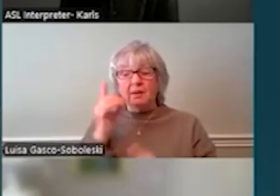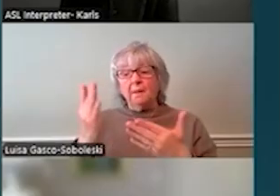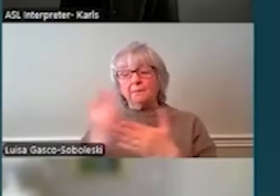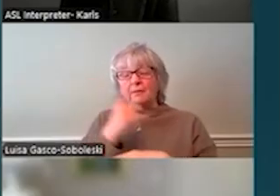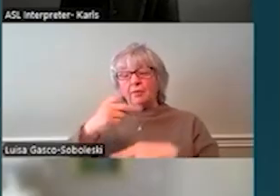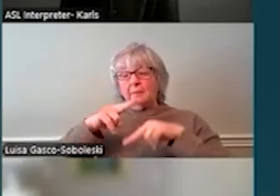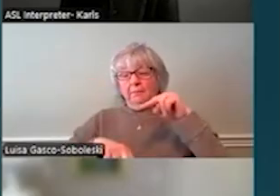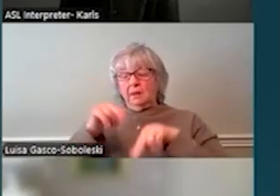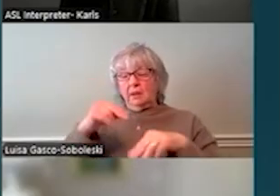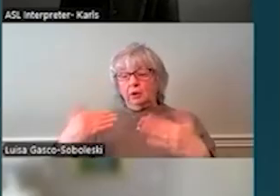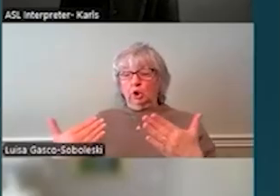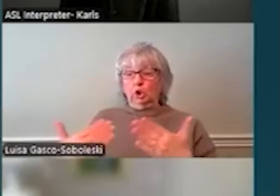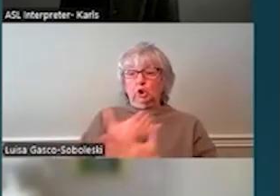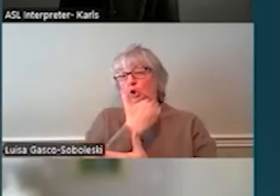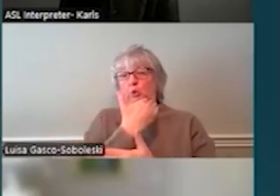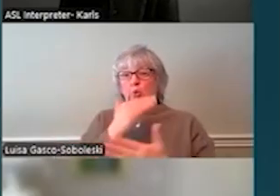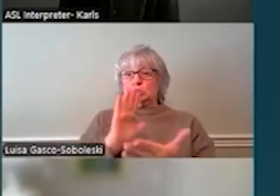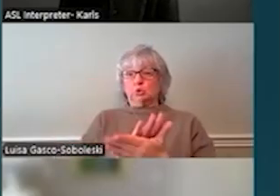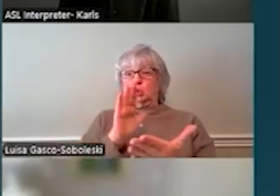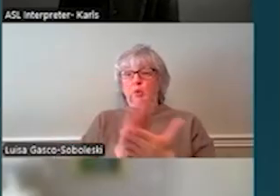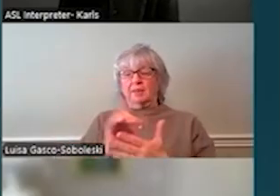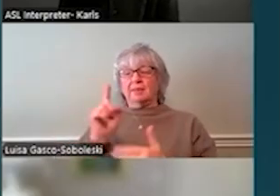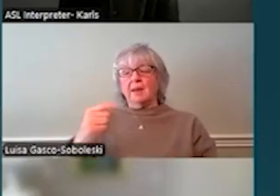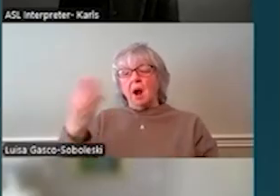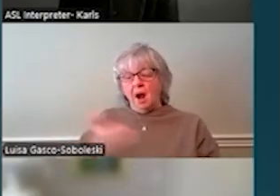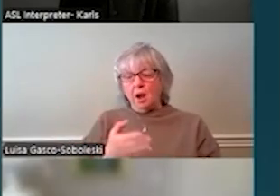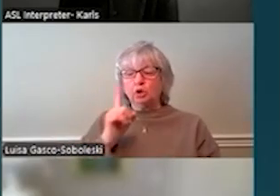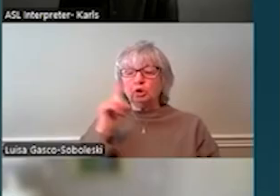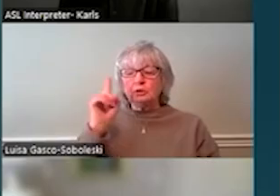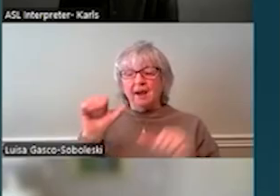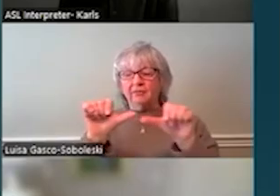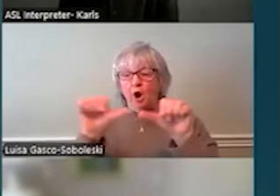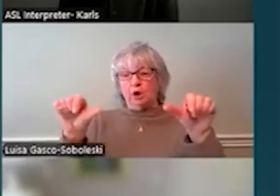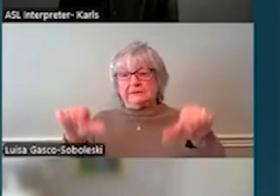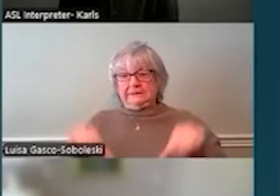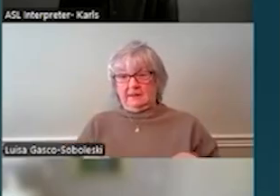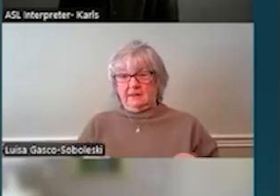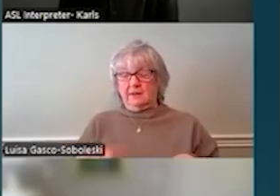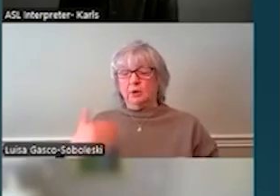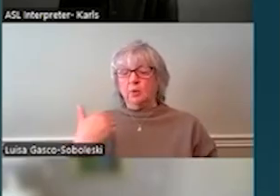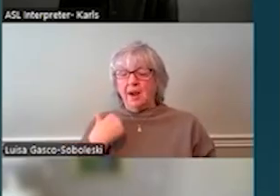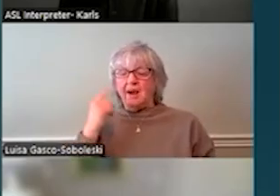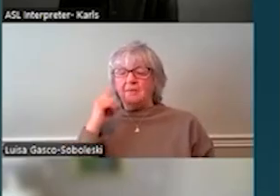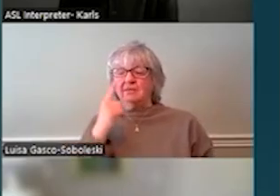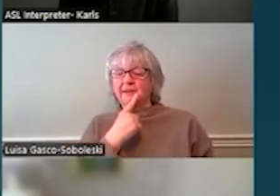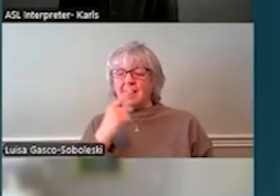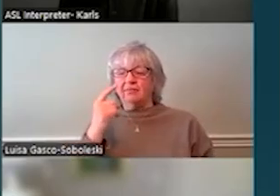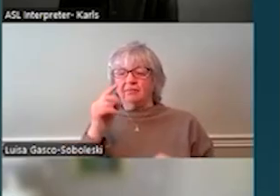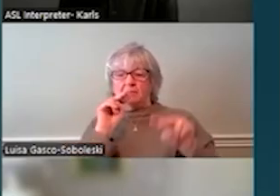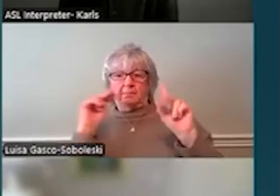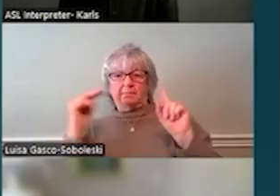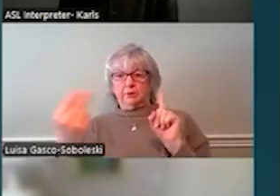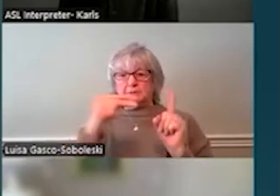And there are a lot of buildings like the American School for the Deaf, where they have a new school that have hired